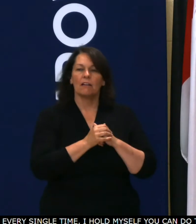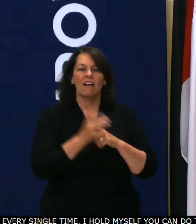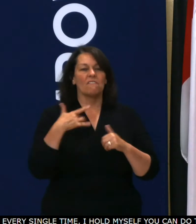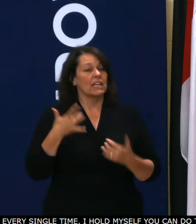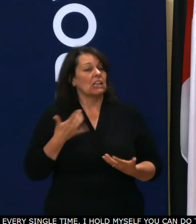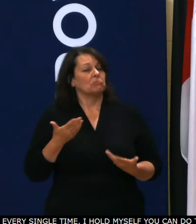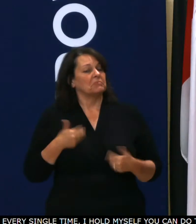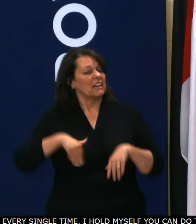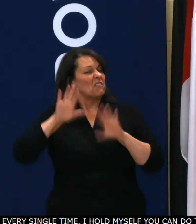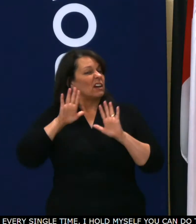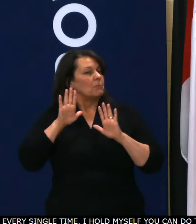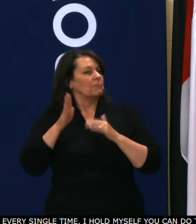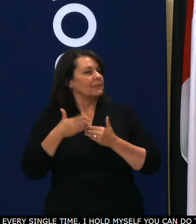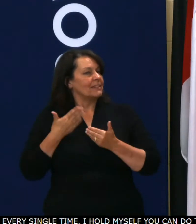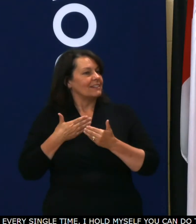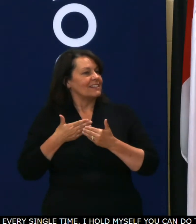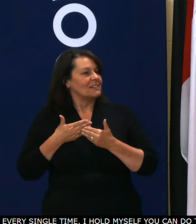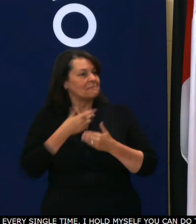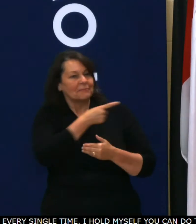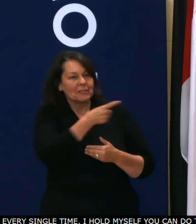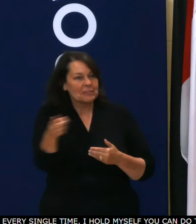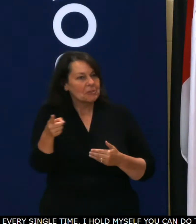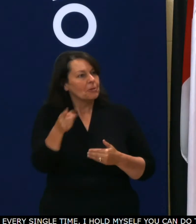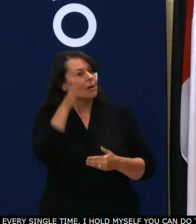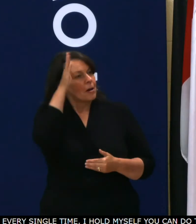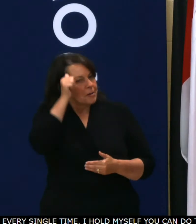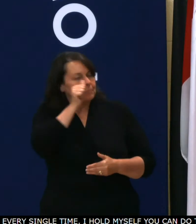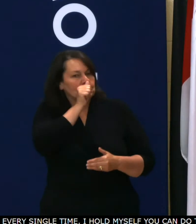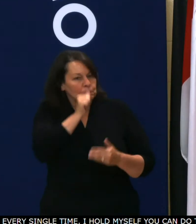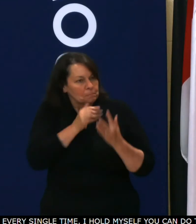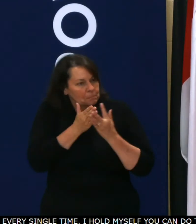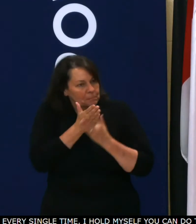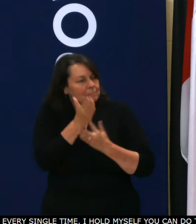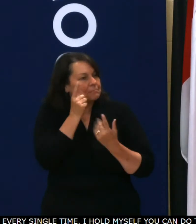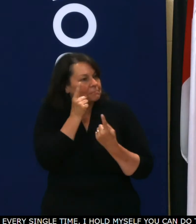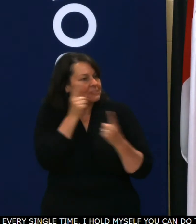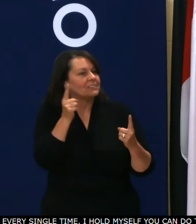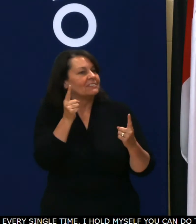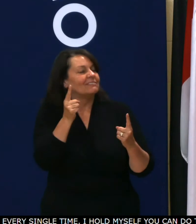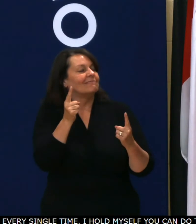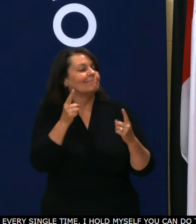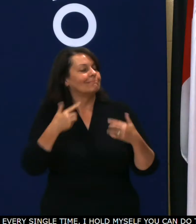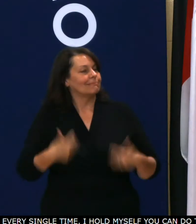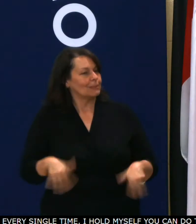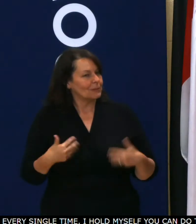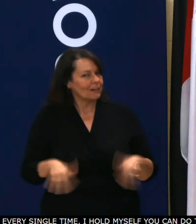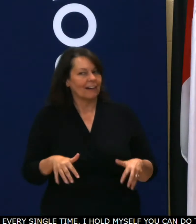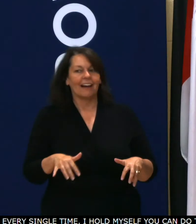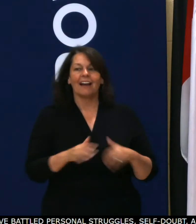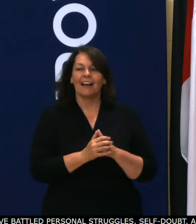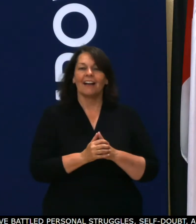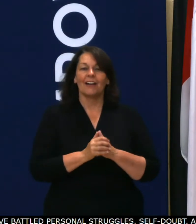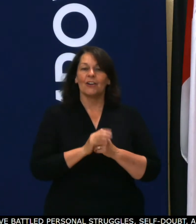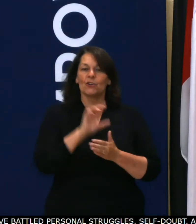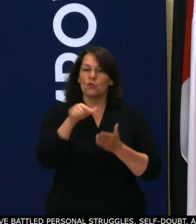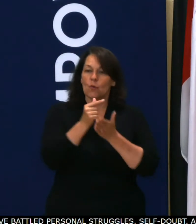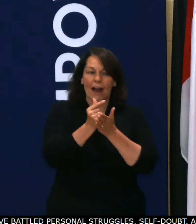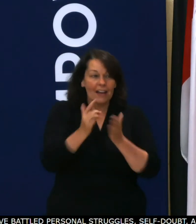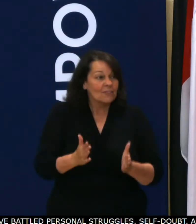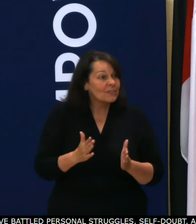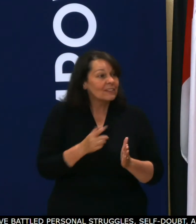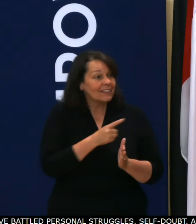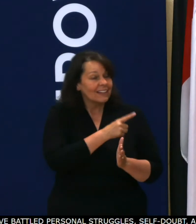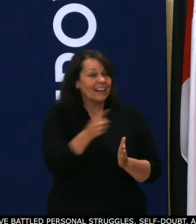choice. But we didn't. And that is the true meaning of resilience. Oh, fellow graduates, life